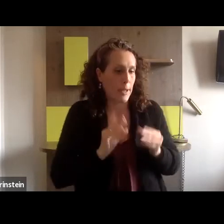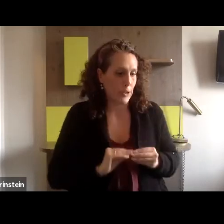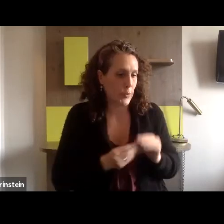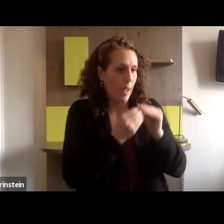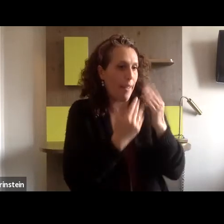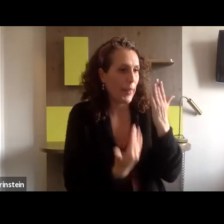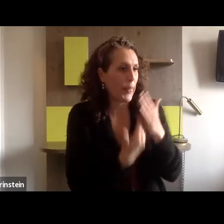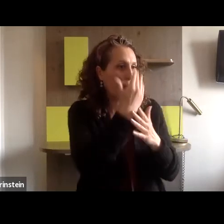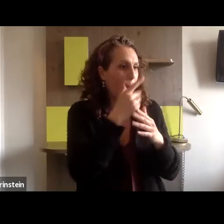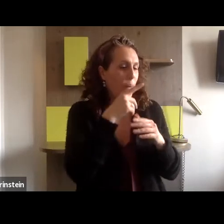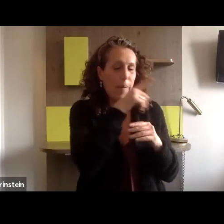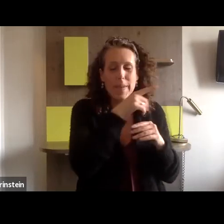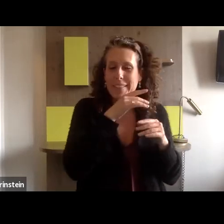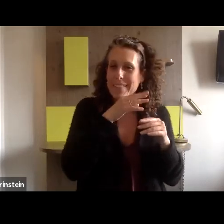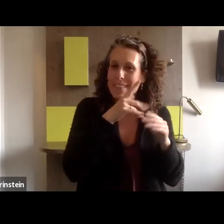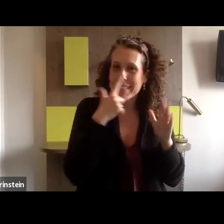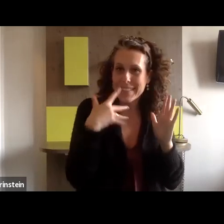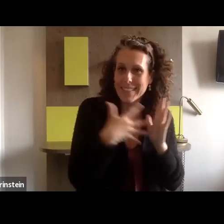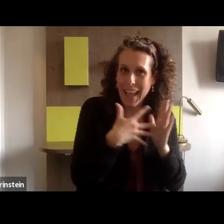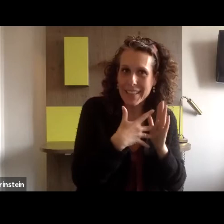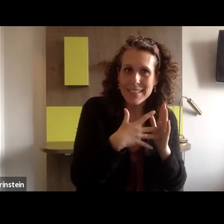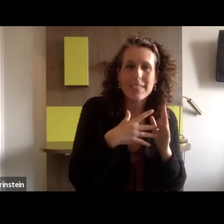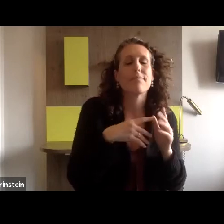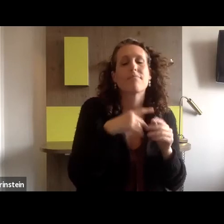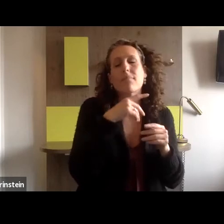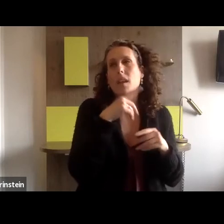few challenges related to vocabulary testing.